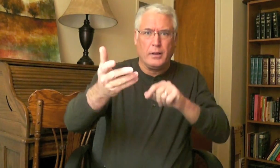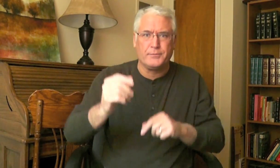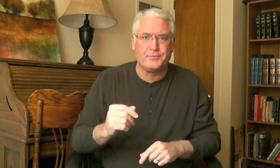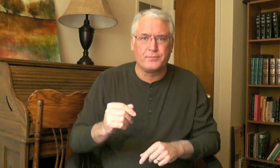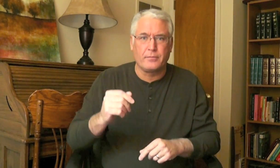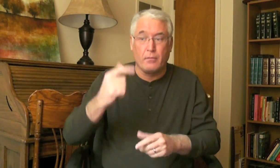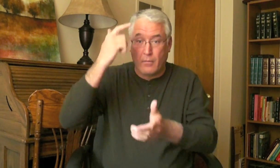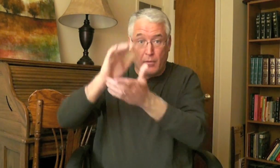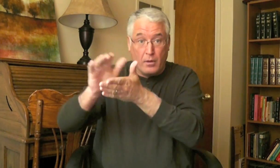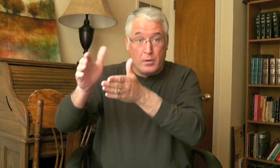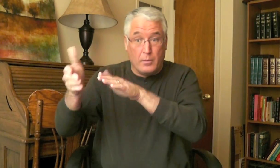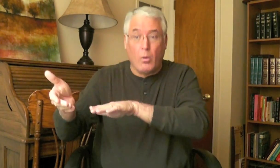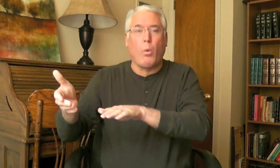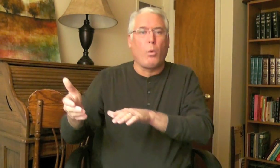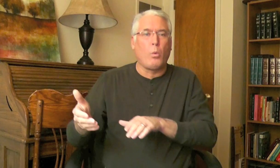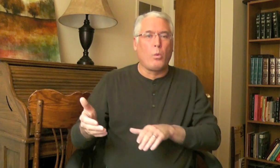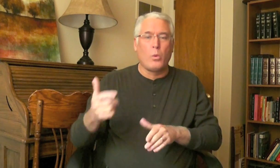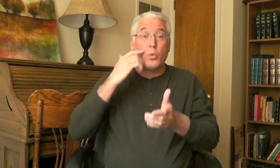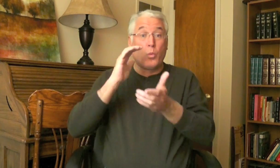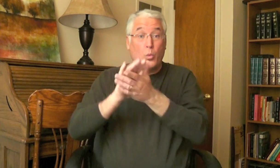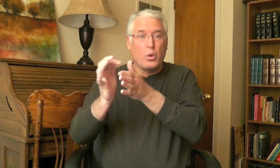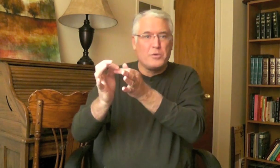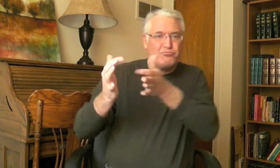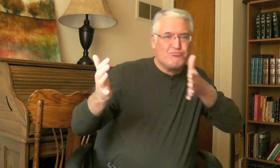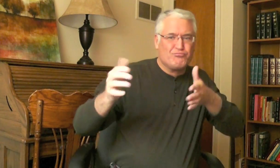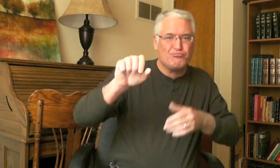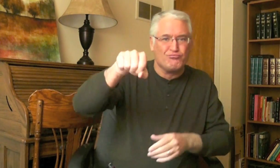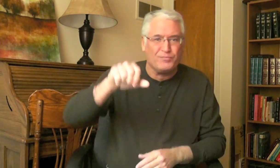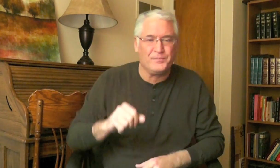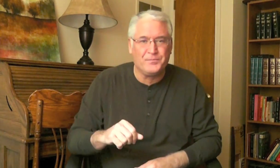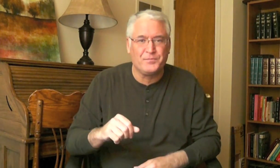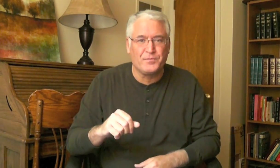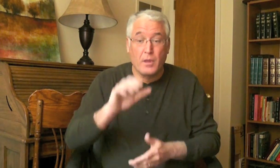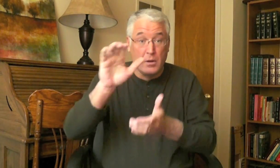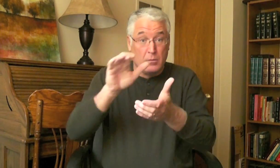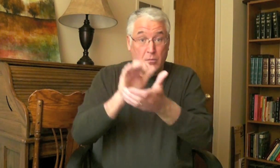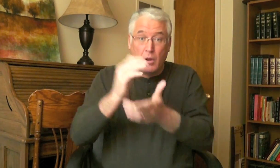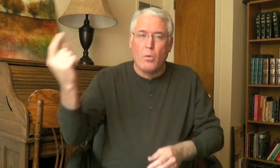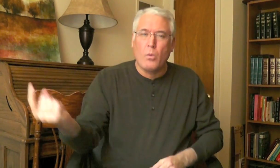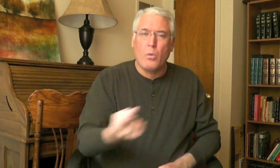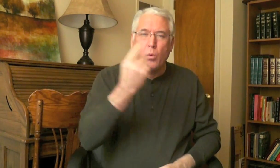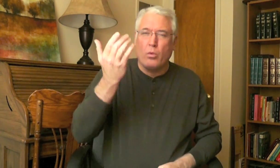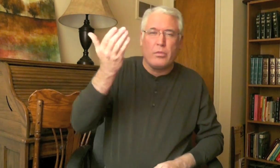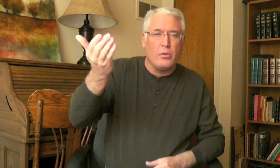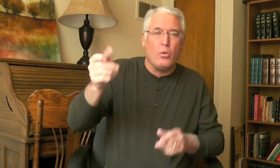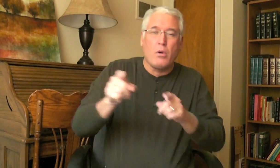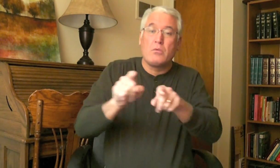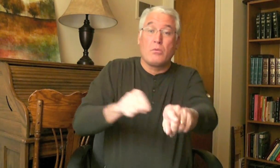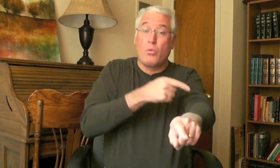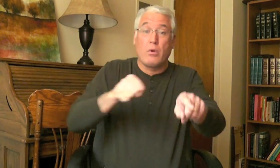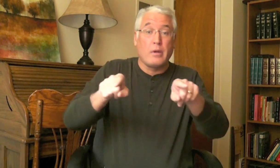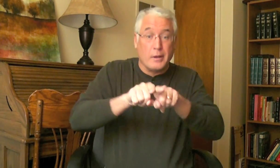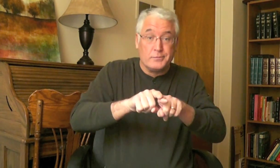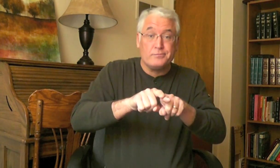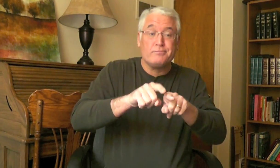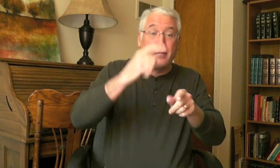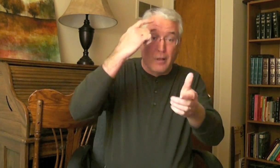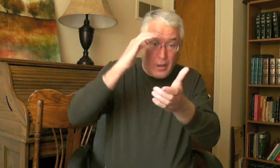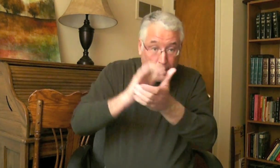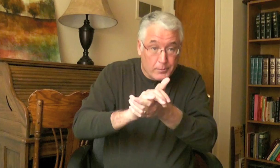not released from each other. They cannot be until one dies. That's the only way they're released. As long as